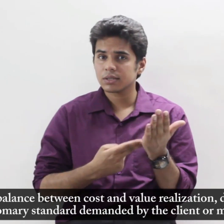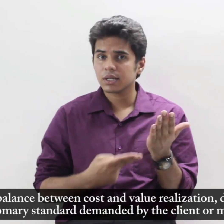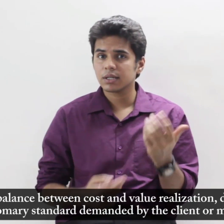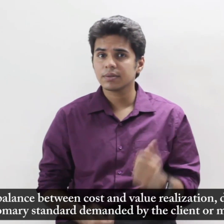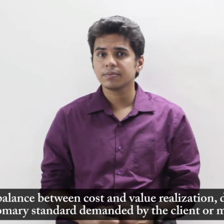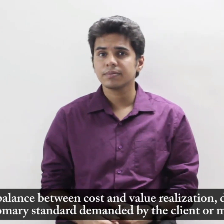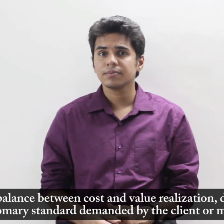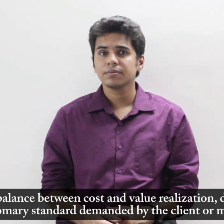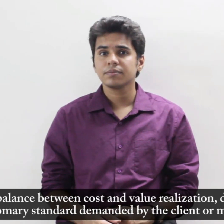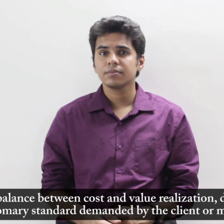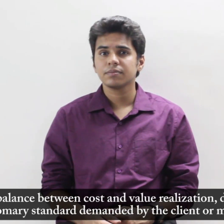client or marketplace.